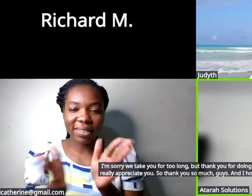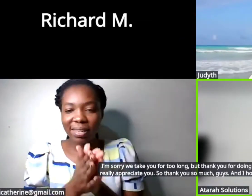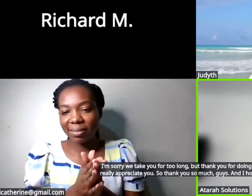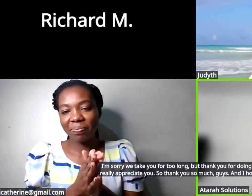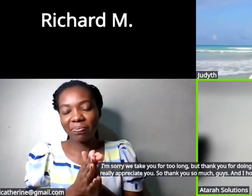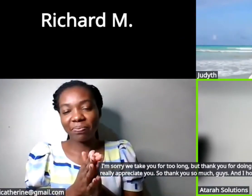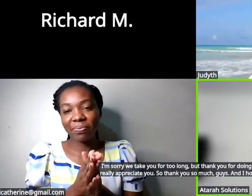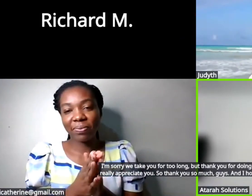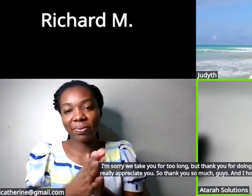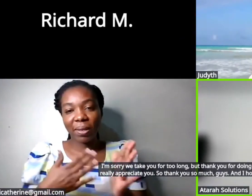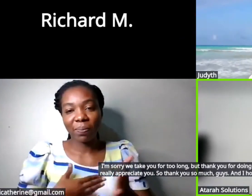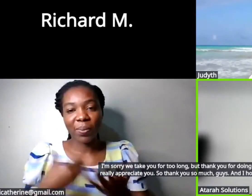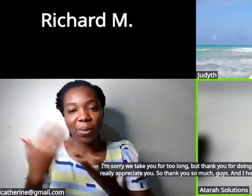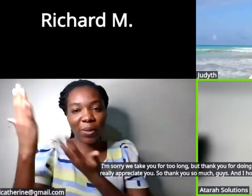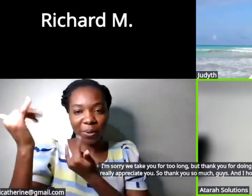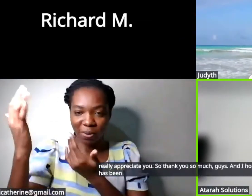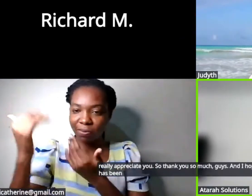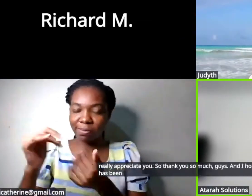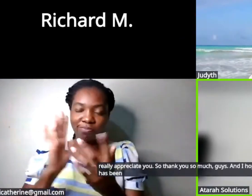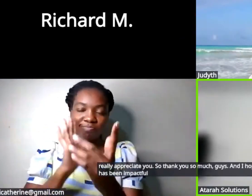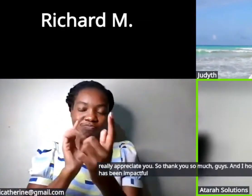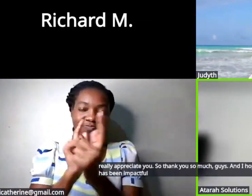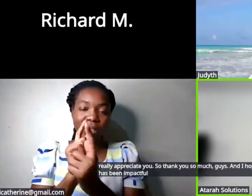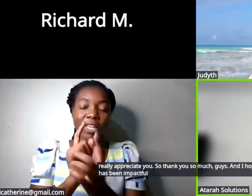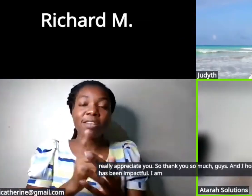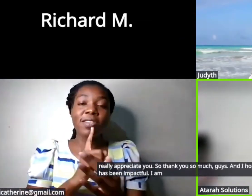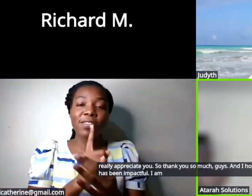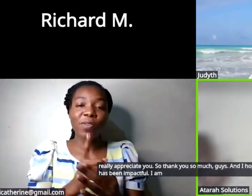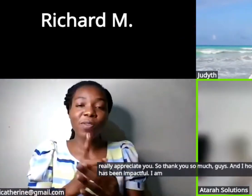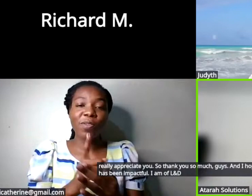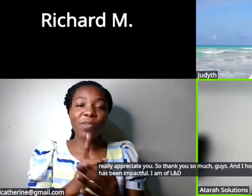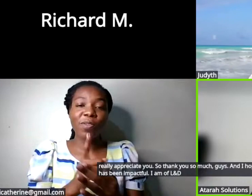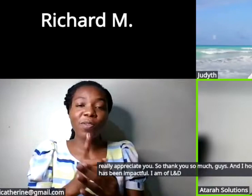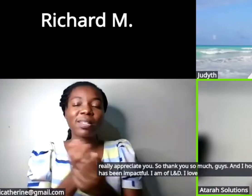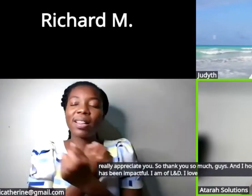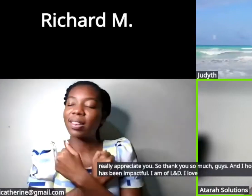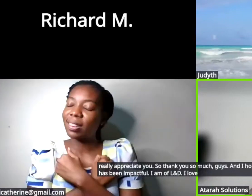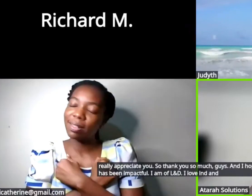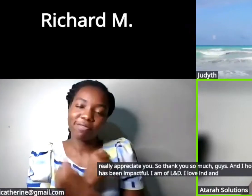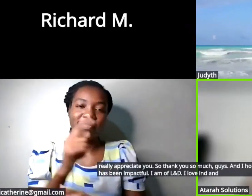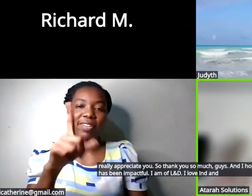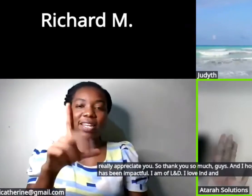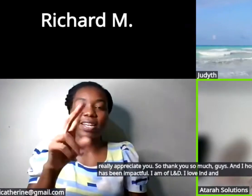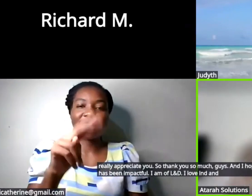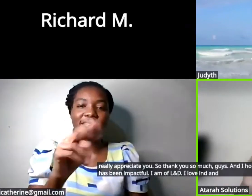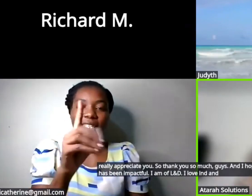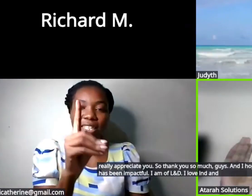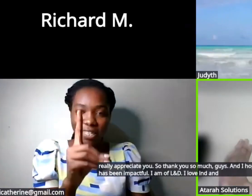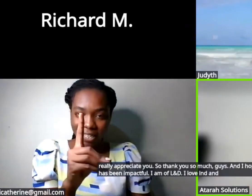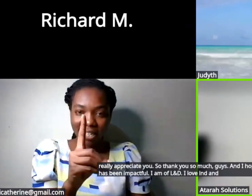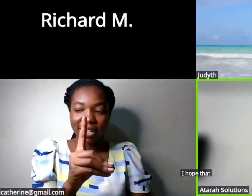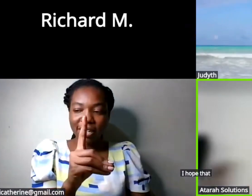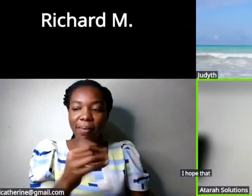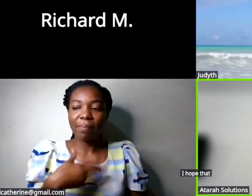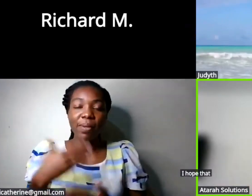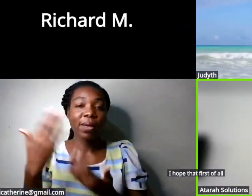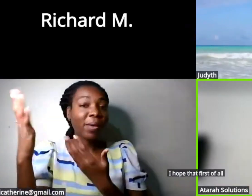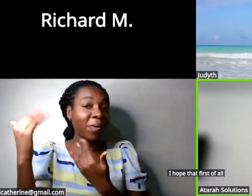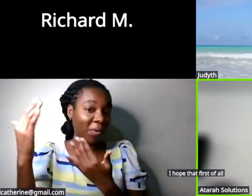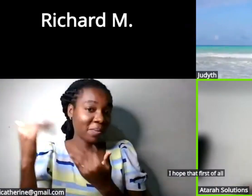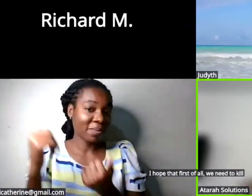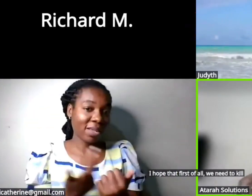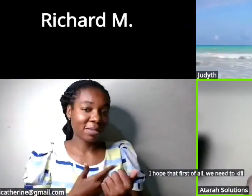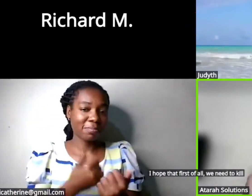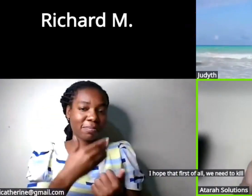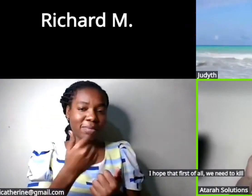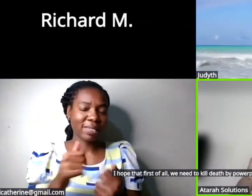that this has been impactful. I am a fan of L&D. I love L&D. And I hope that, first of all, we need to kill death by